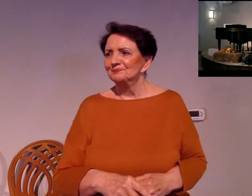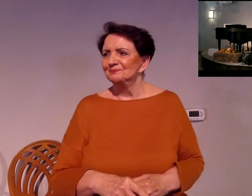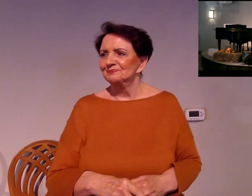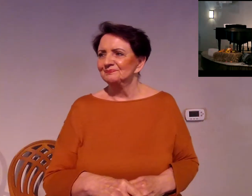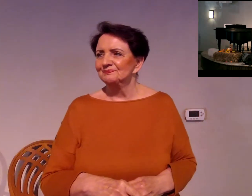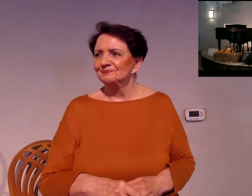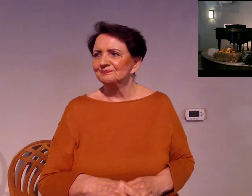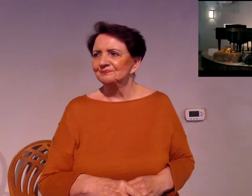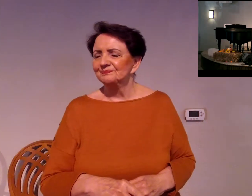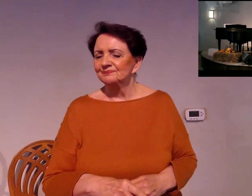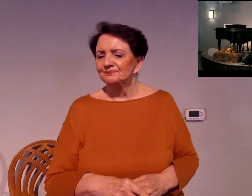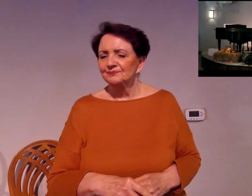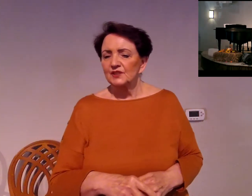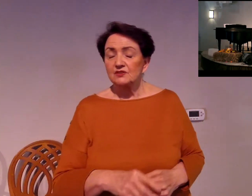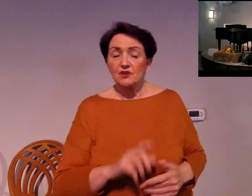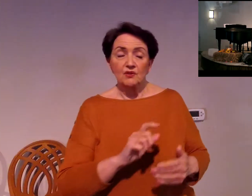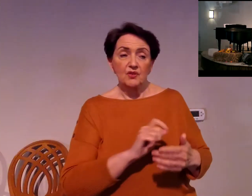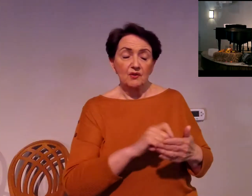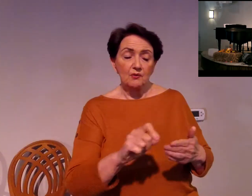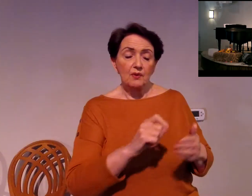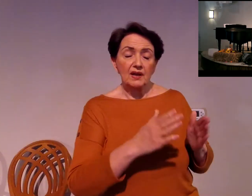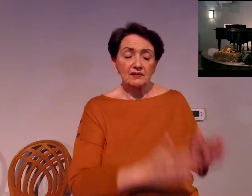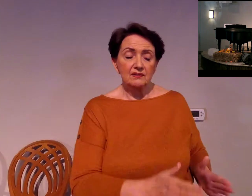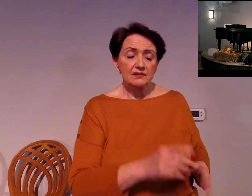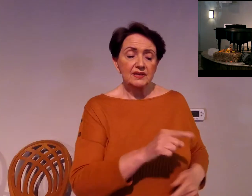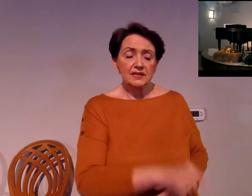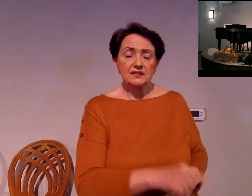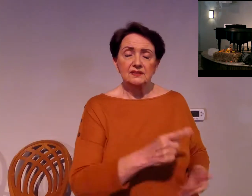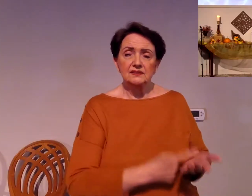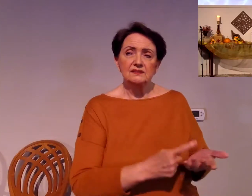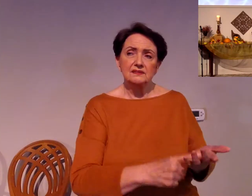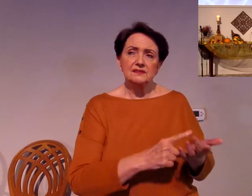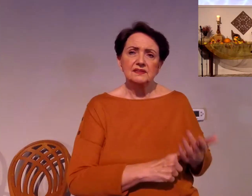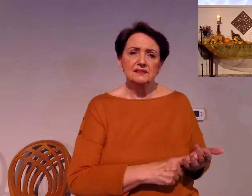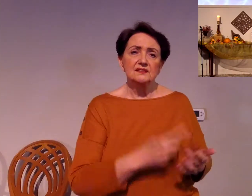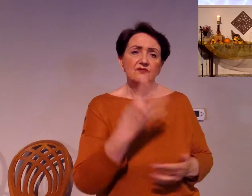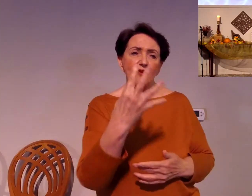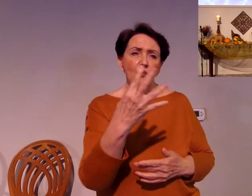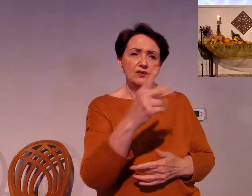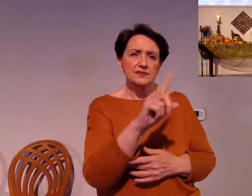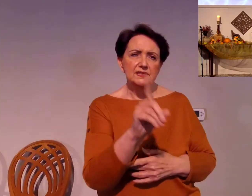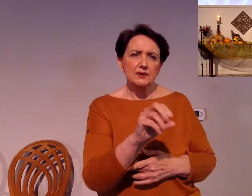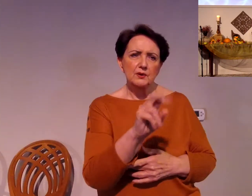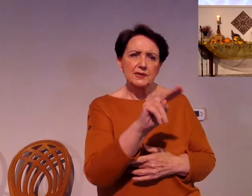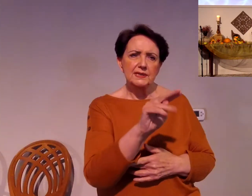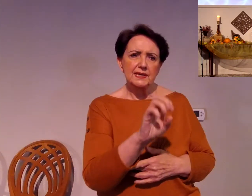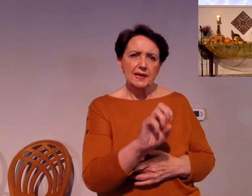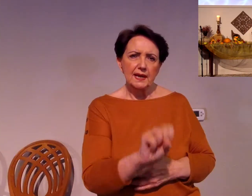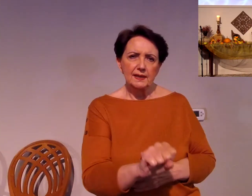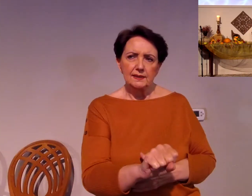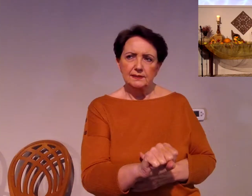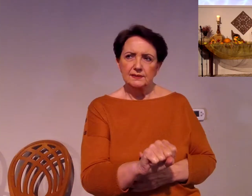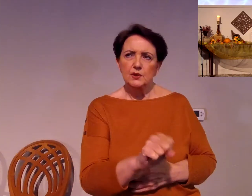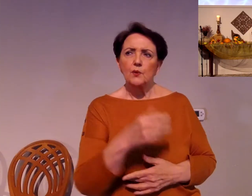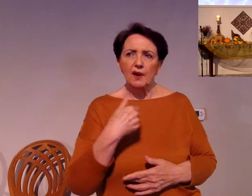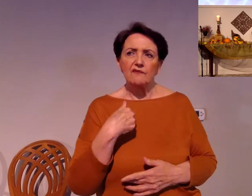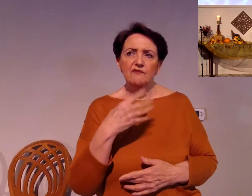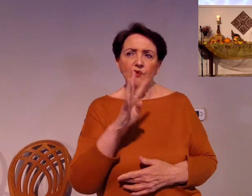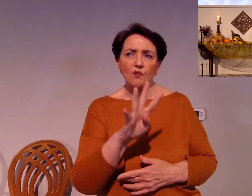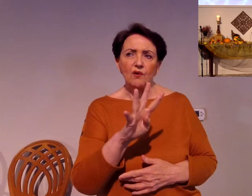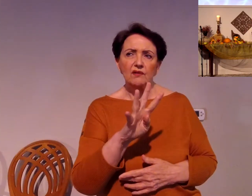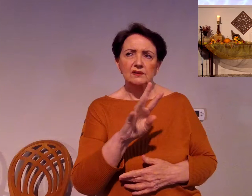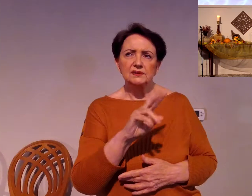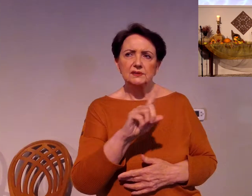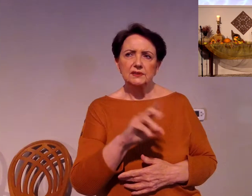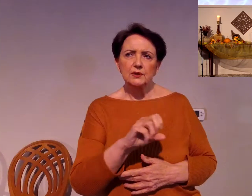he talks about, Gay Hendricks talks about that there are four zones. We have four zones that we can